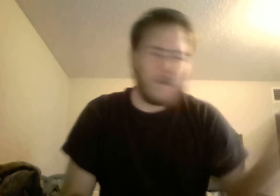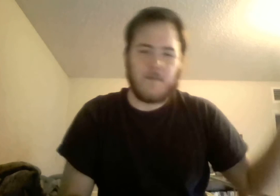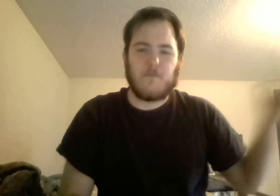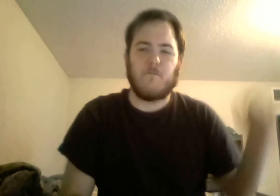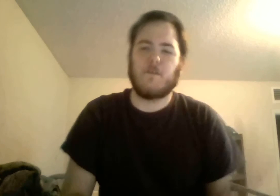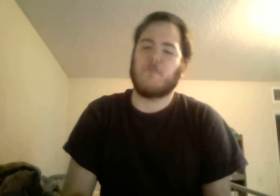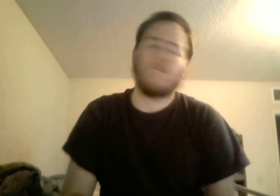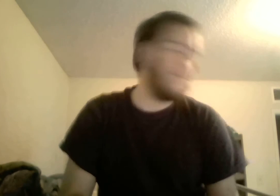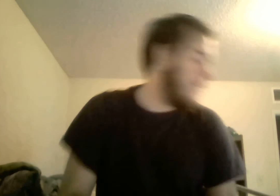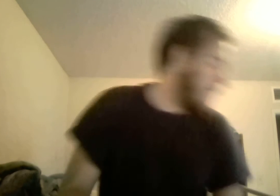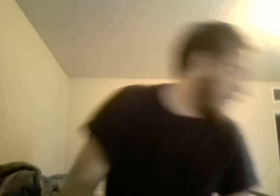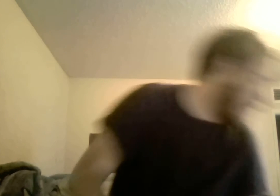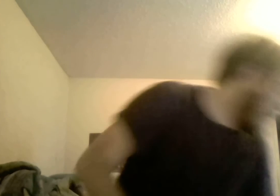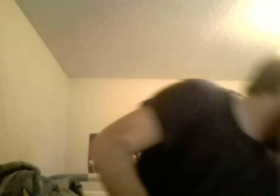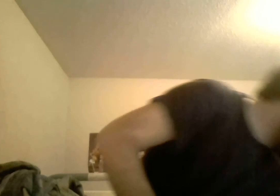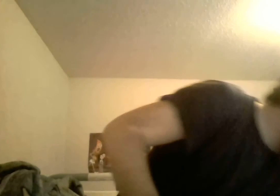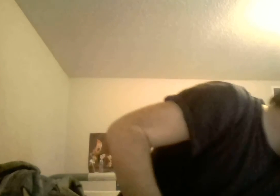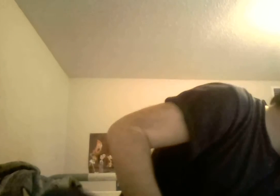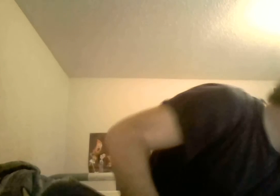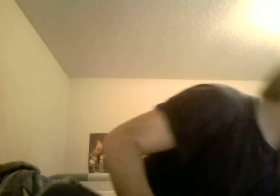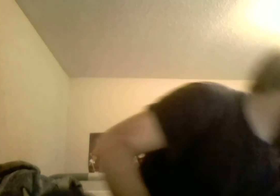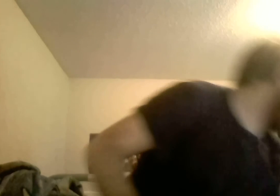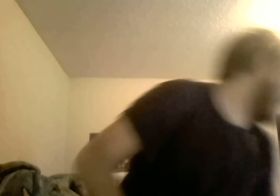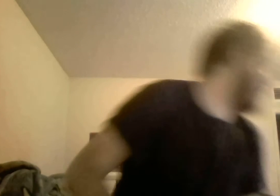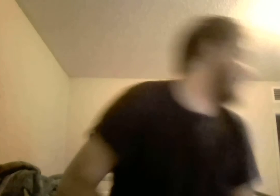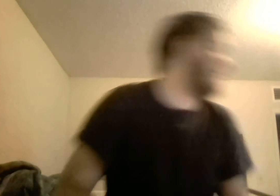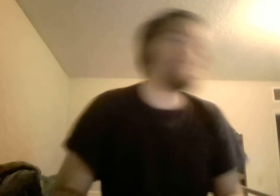can't close the door. I should have walked in here.